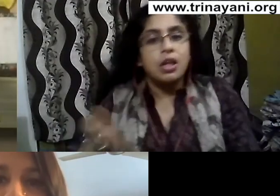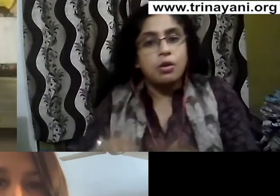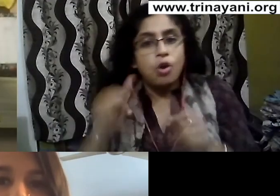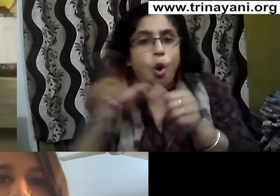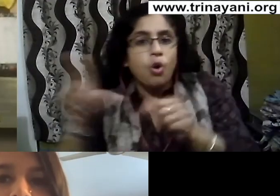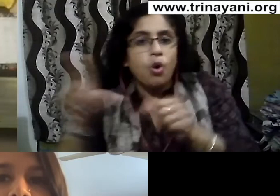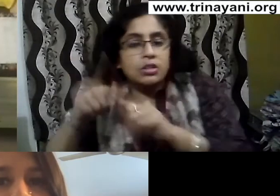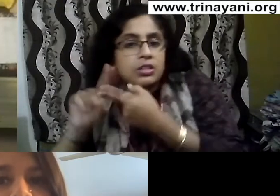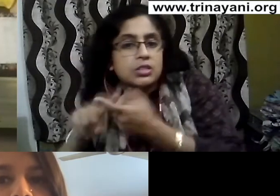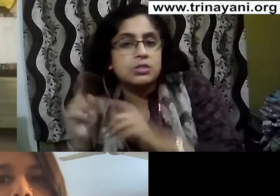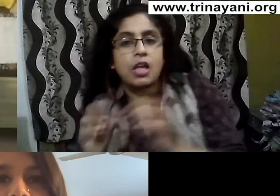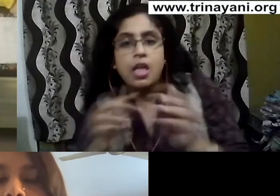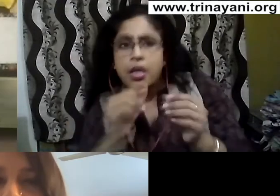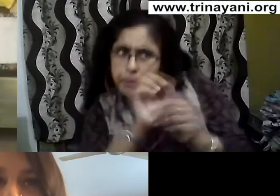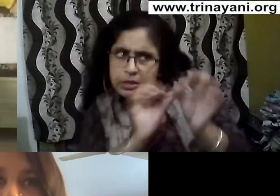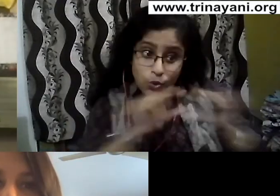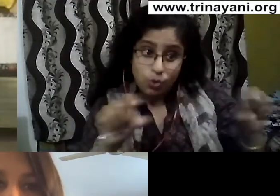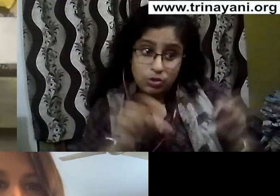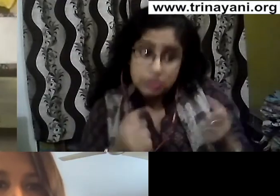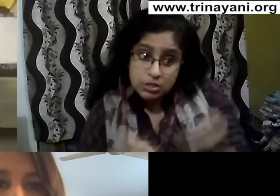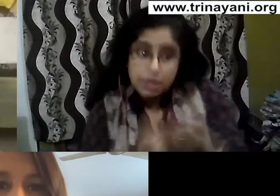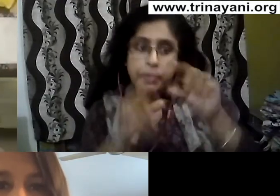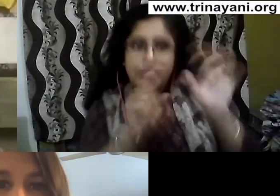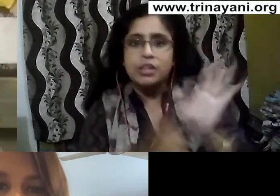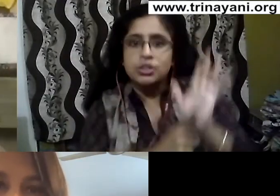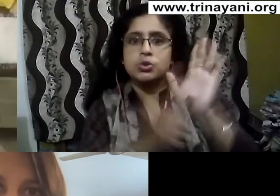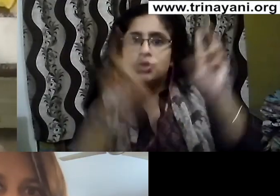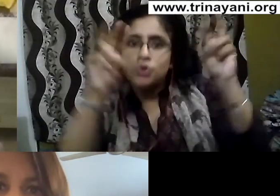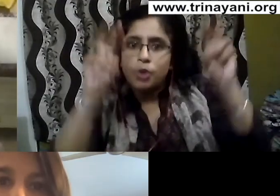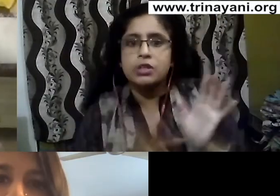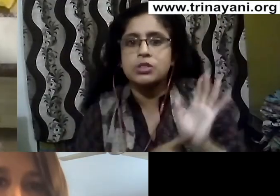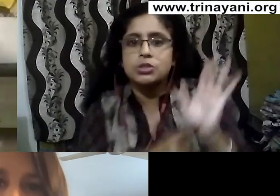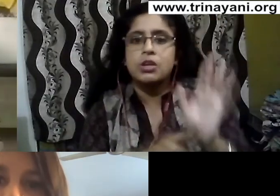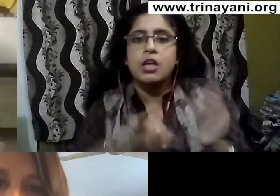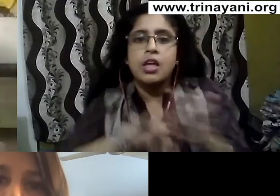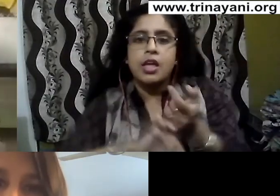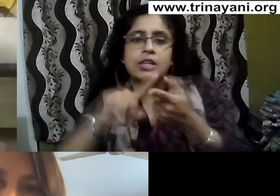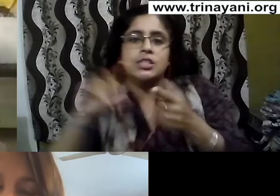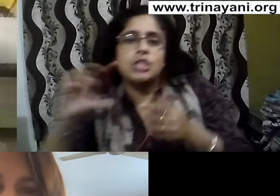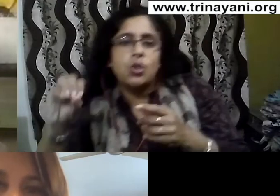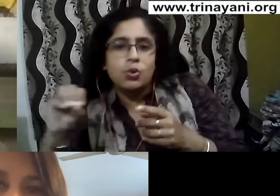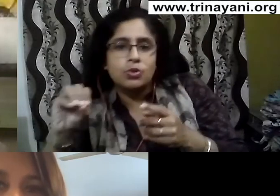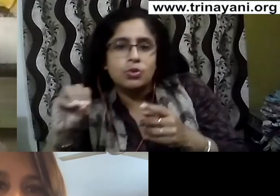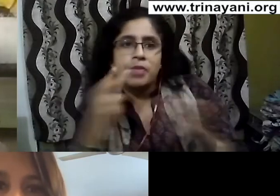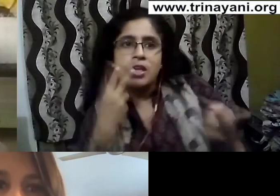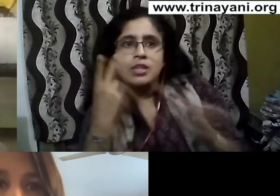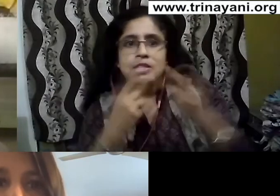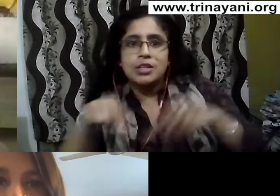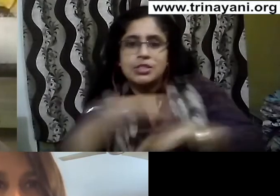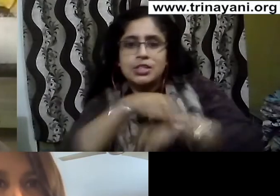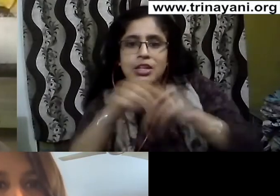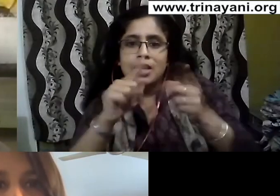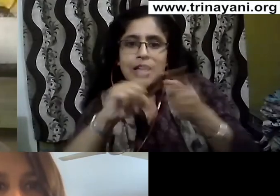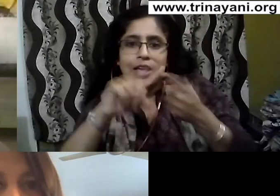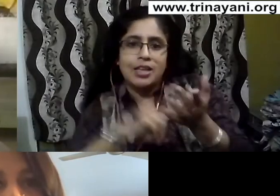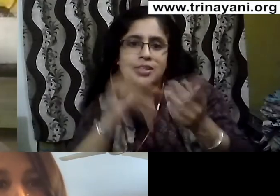the algorithm to recognize your content better. And also it helps with SEO, which is search engine optimization, wherein it